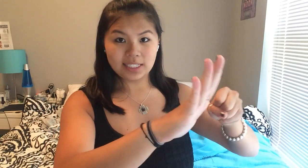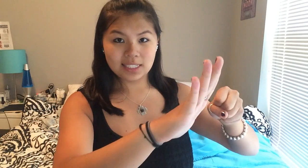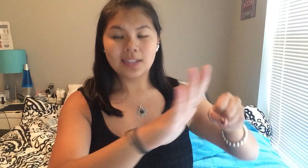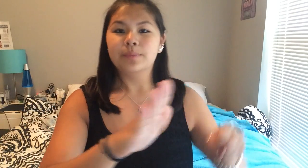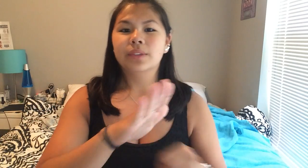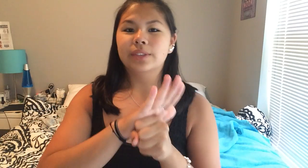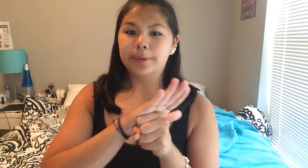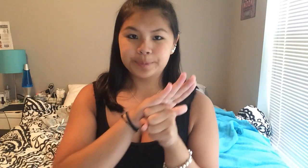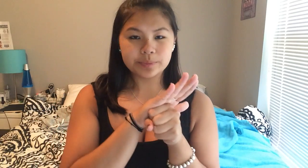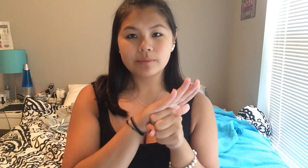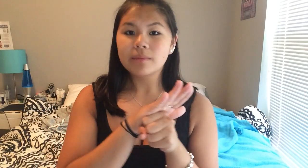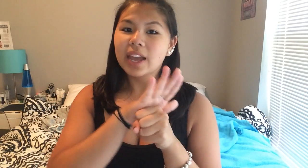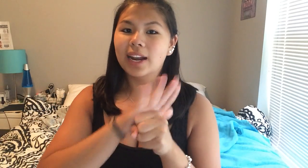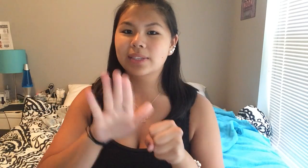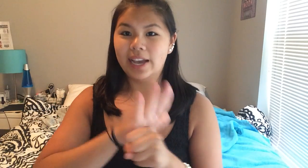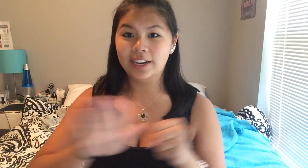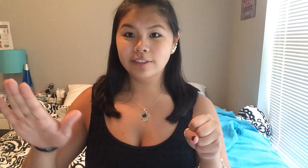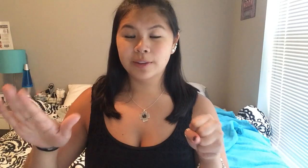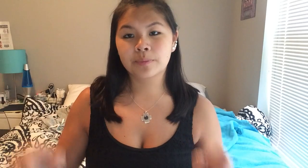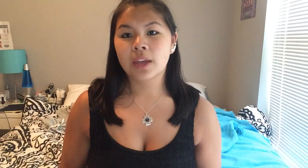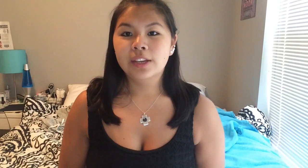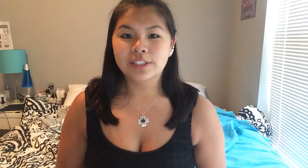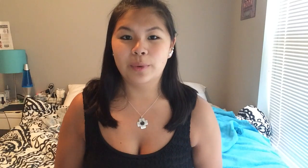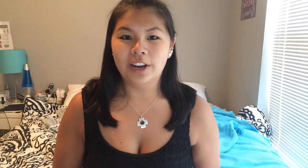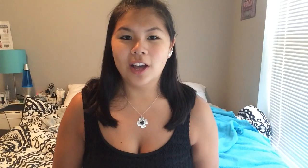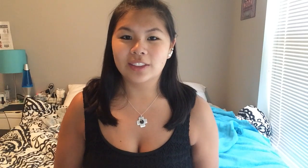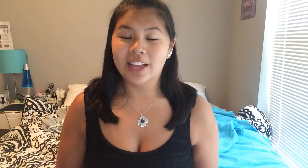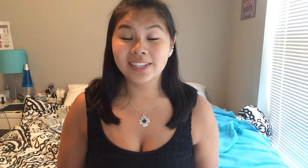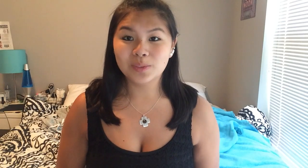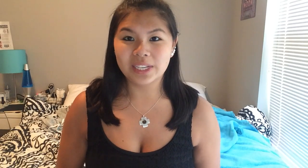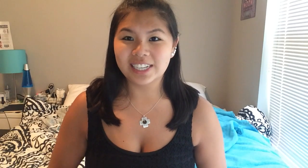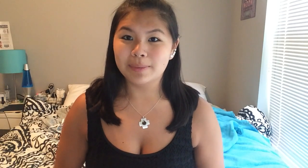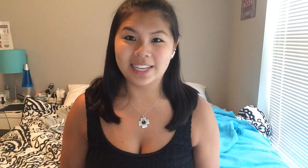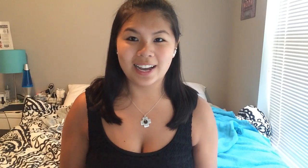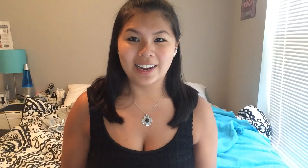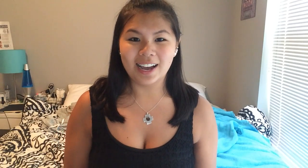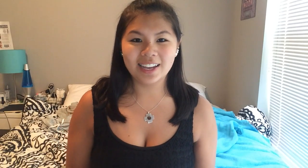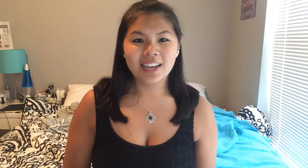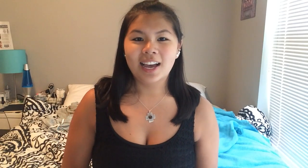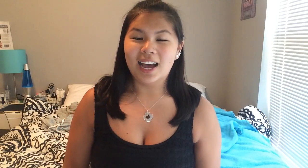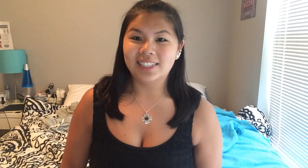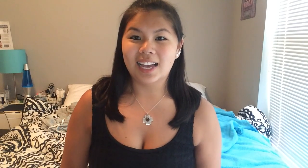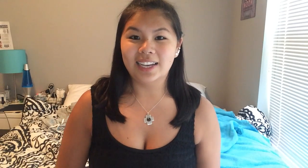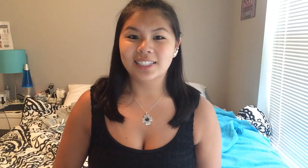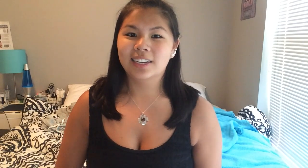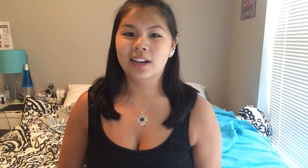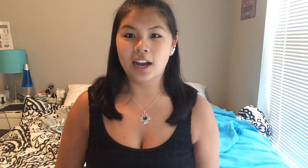this. So, and I was high enough. Somewhere along the lines, we stopped seeing eye to eye. I signed